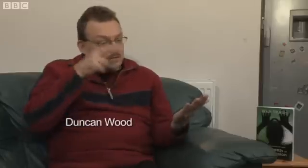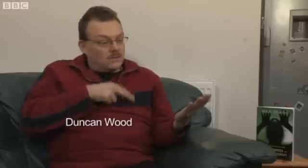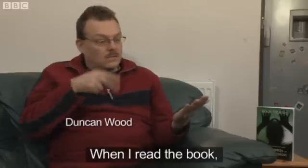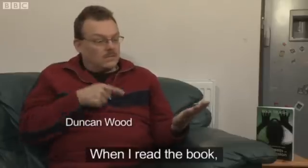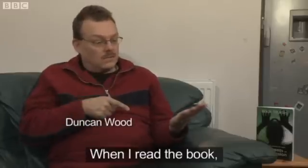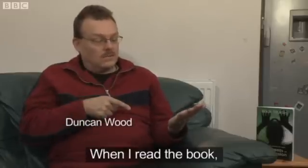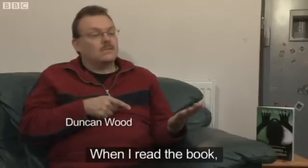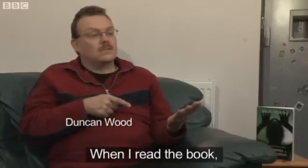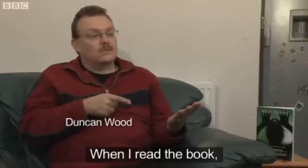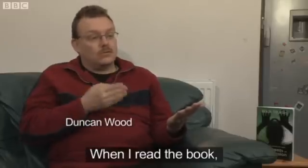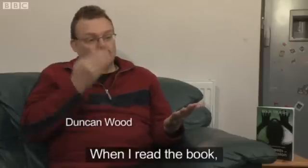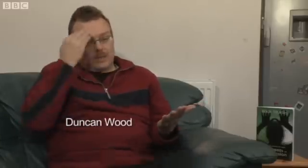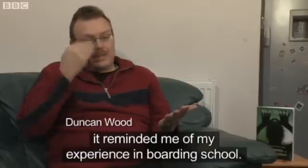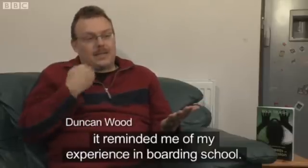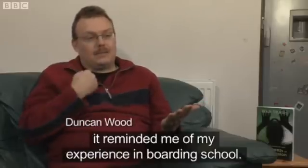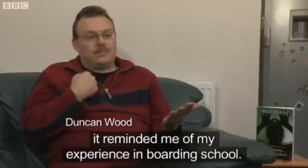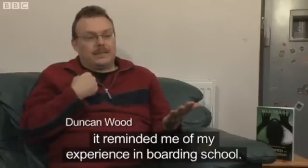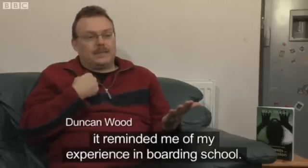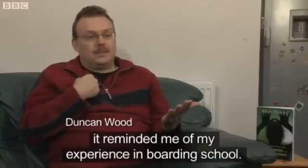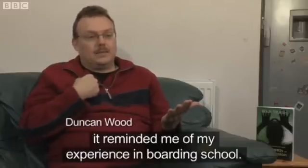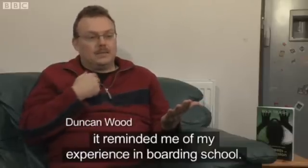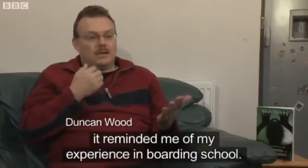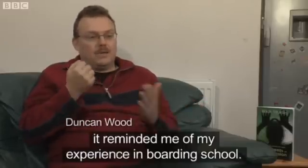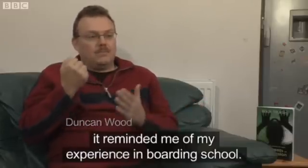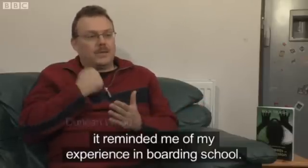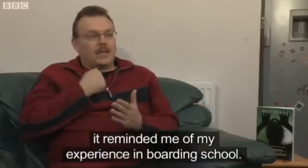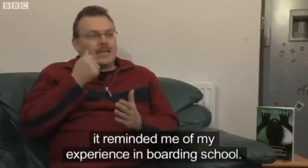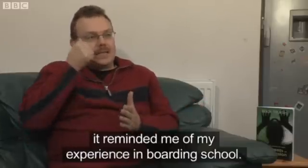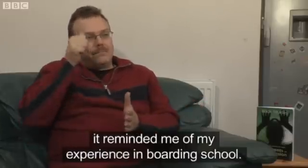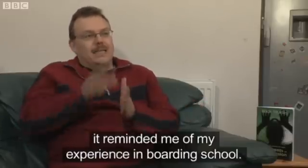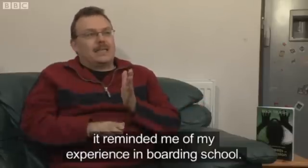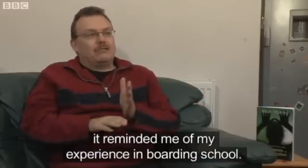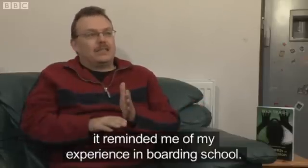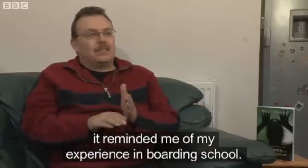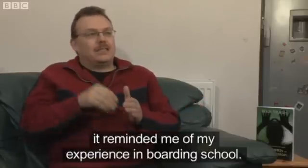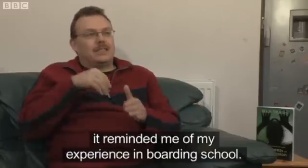When I read the book, it reminded me of my experience in boarding school.